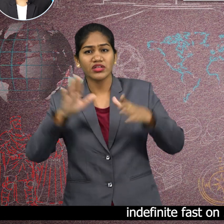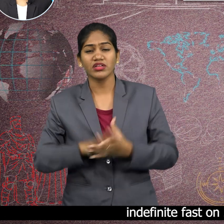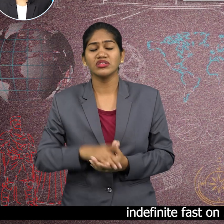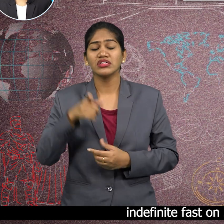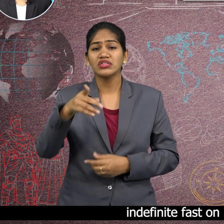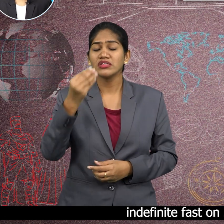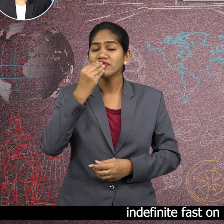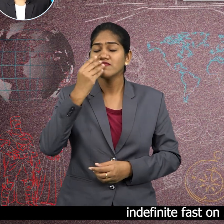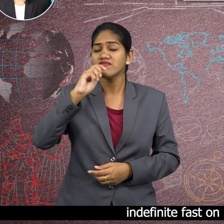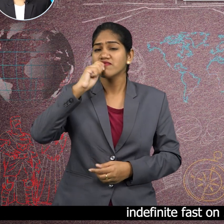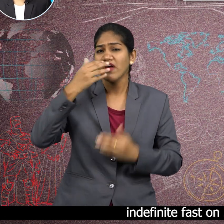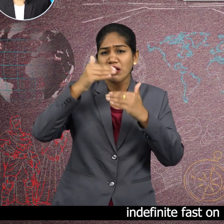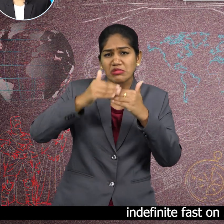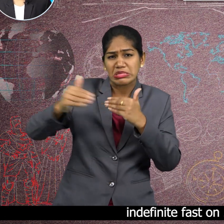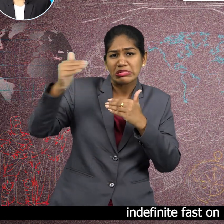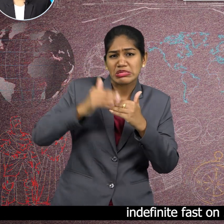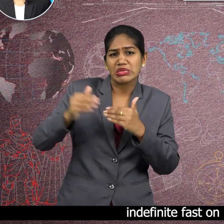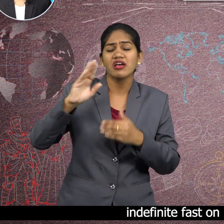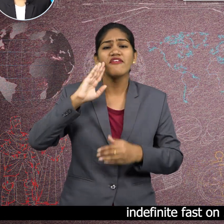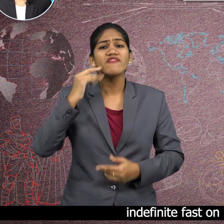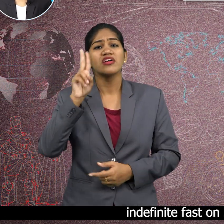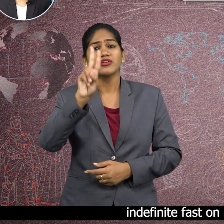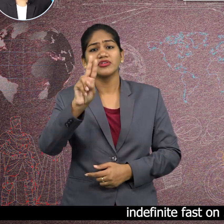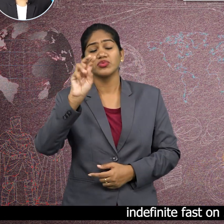indefinite fast on 29 November 2009.